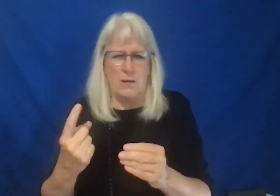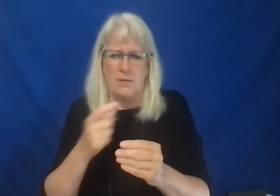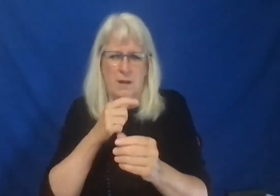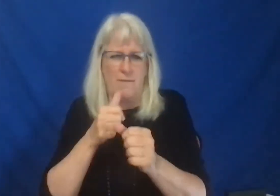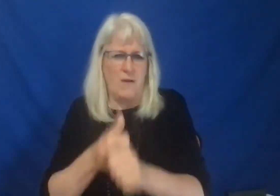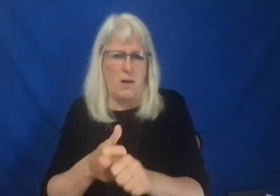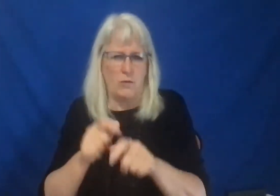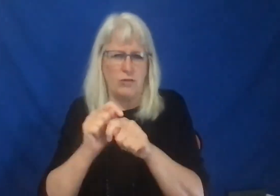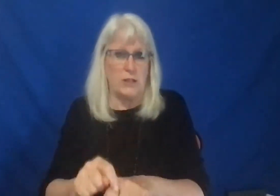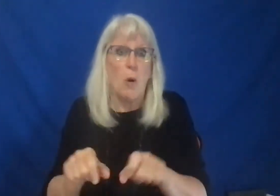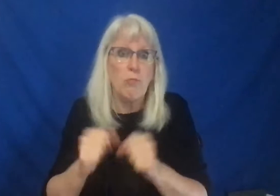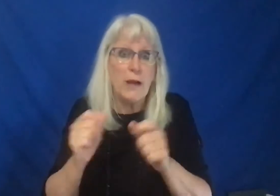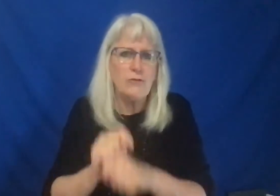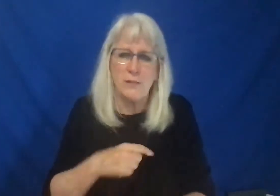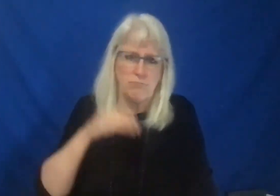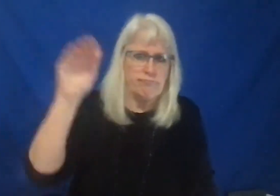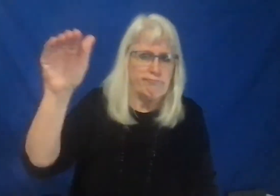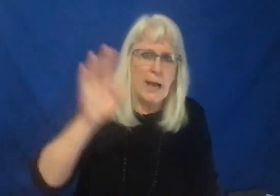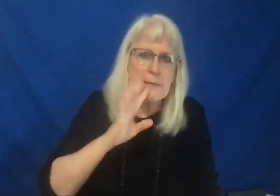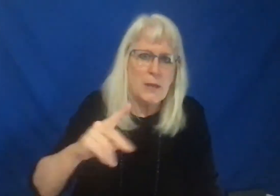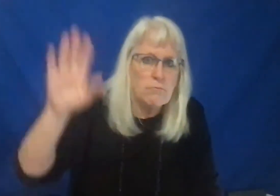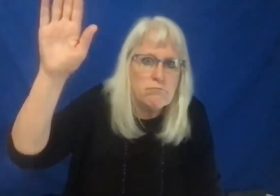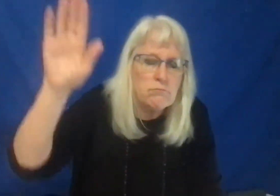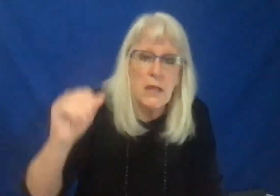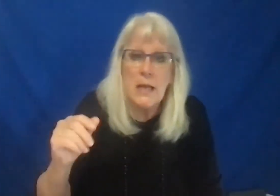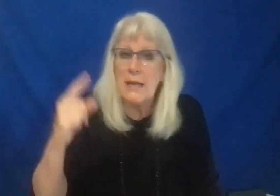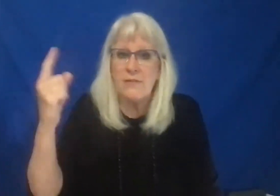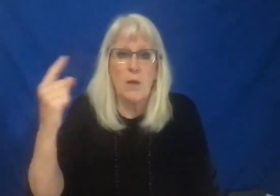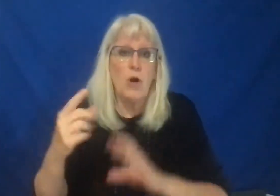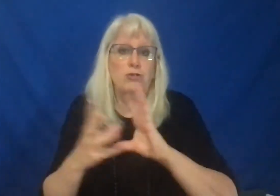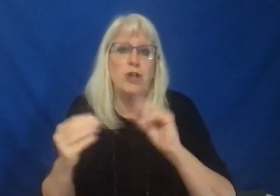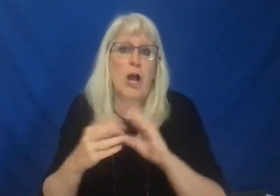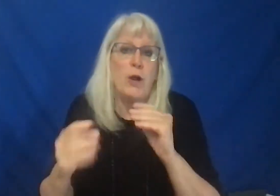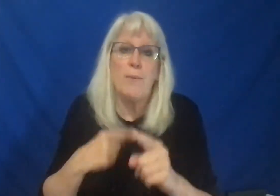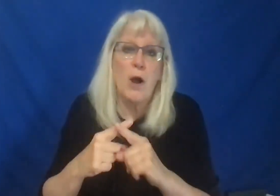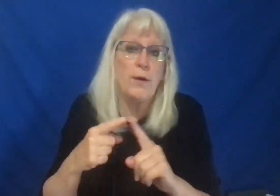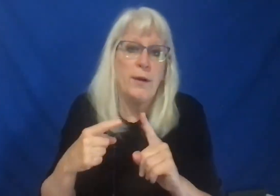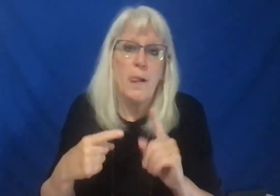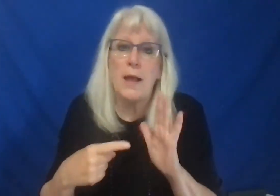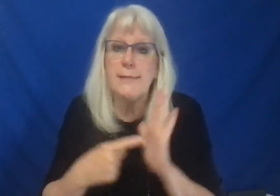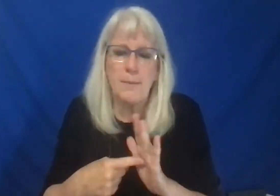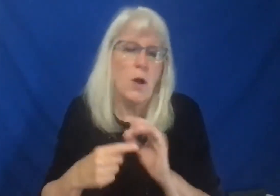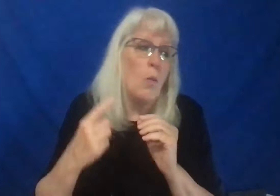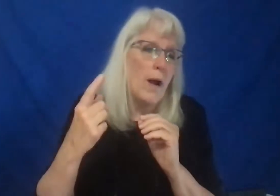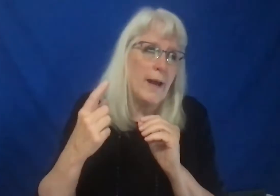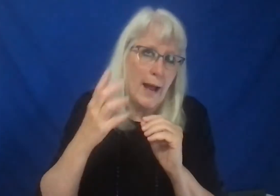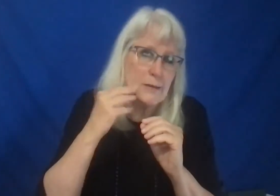And particularly, you know, if someone is sharing about a specific example I have is, there